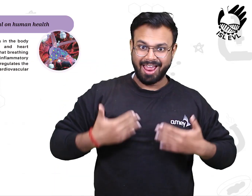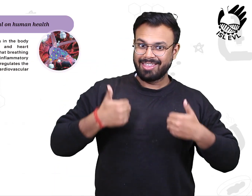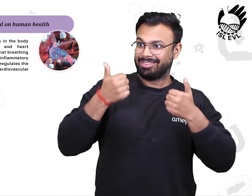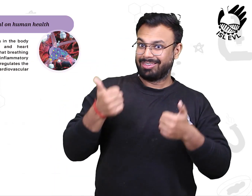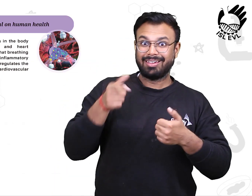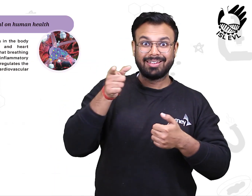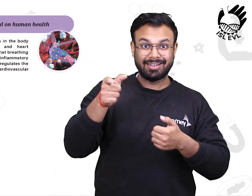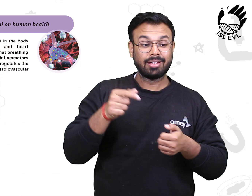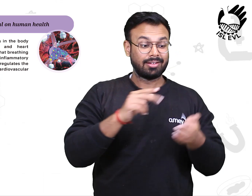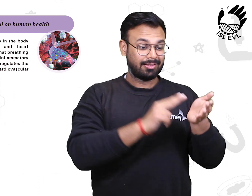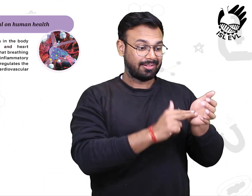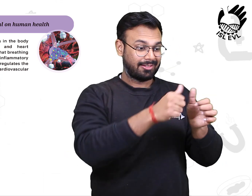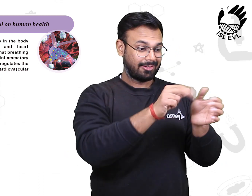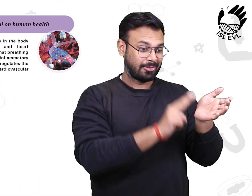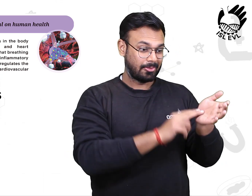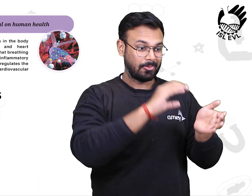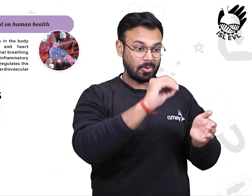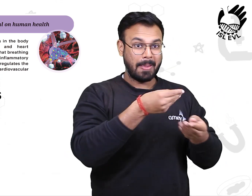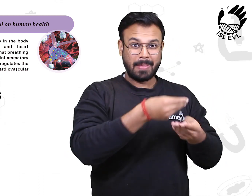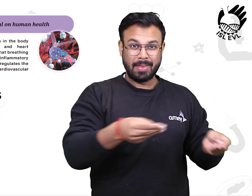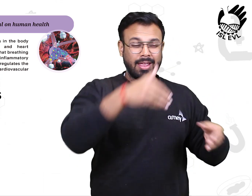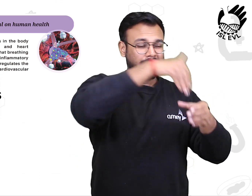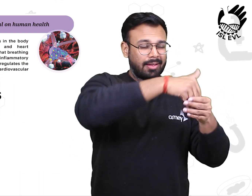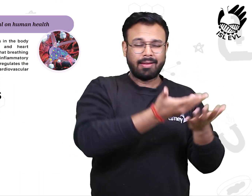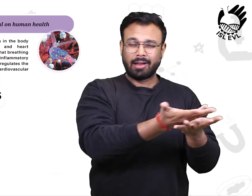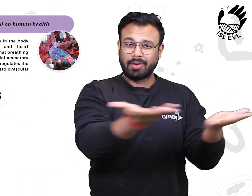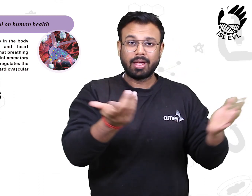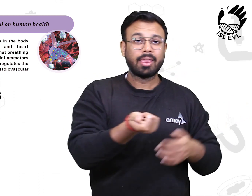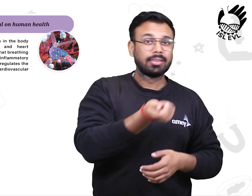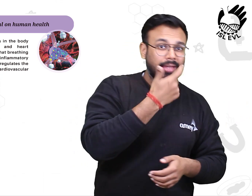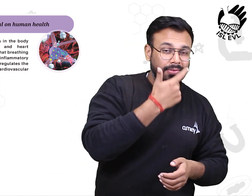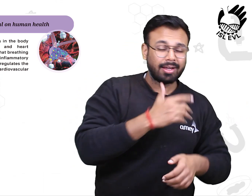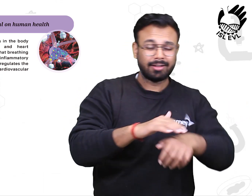Impacts of nanomaterial on human health.